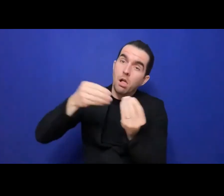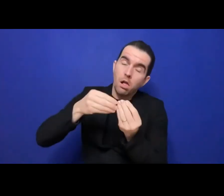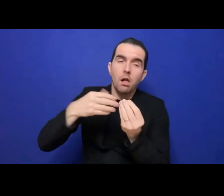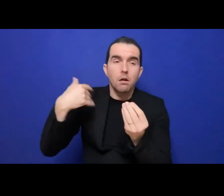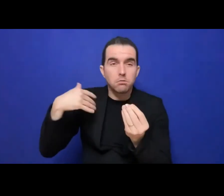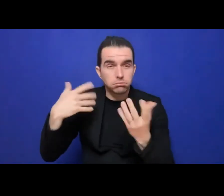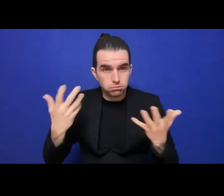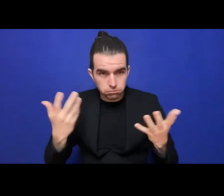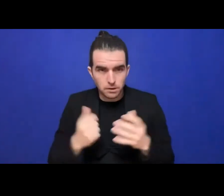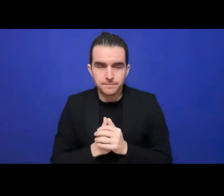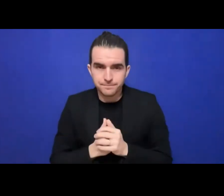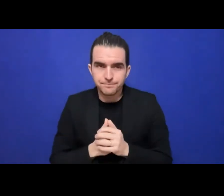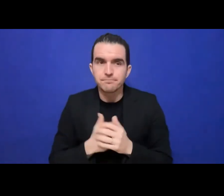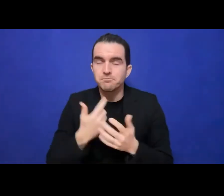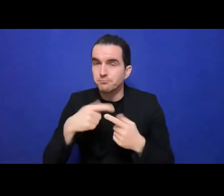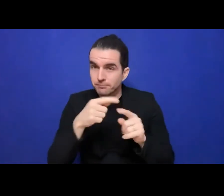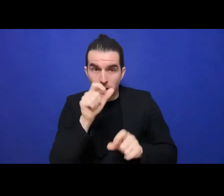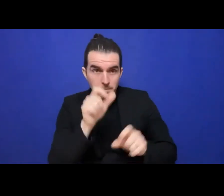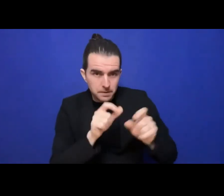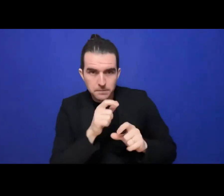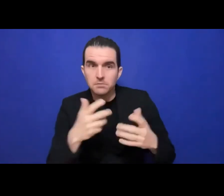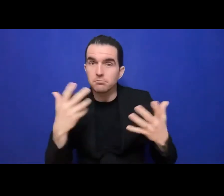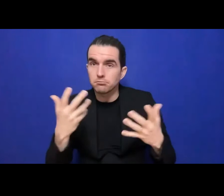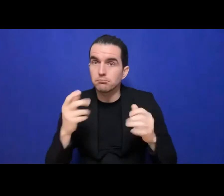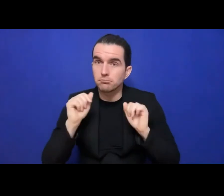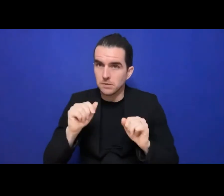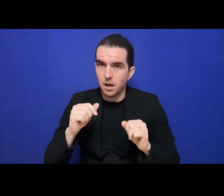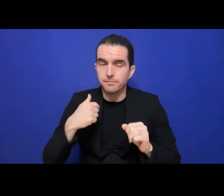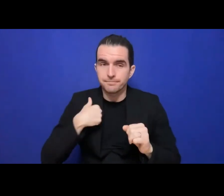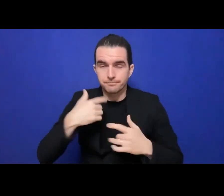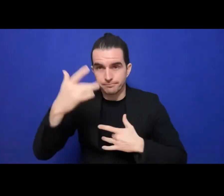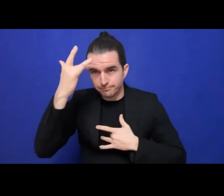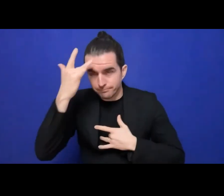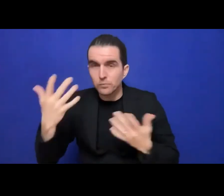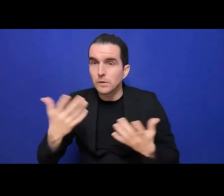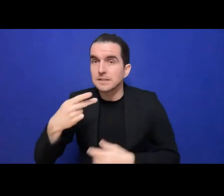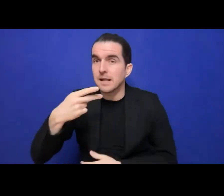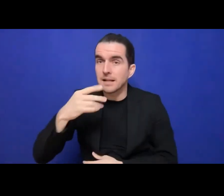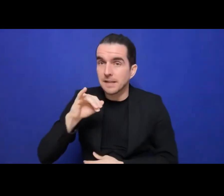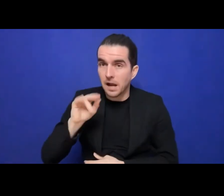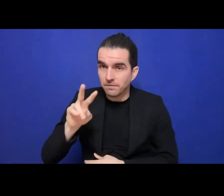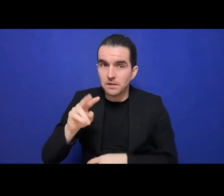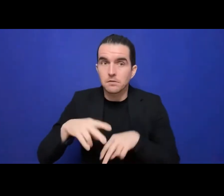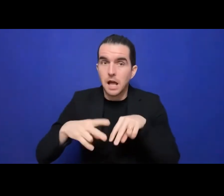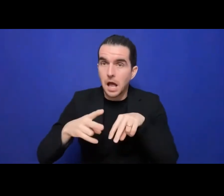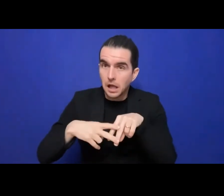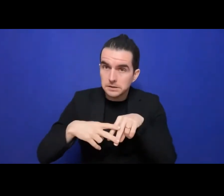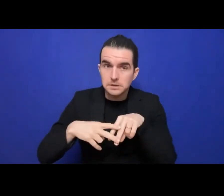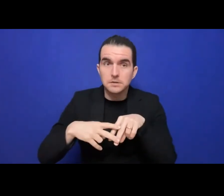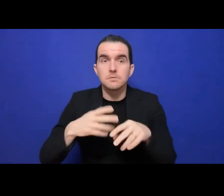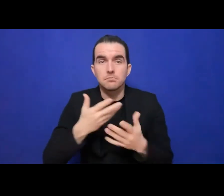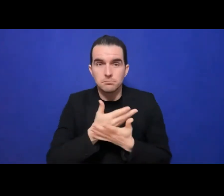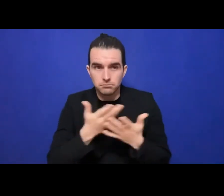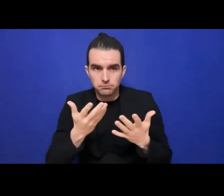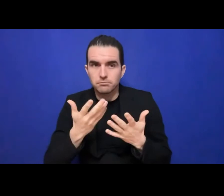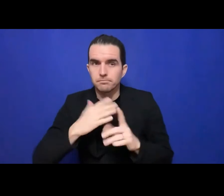and low middle income countries. Considering all these barriers and the challenges, I believe that the role